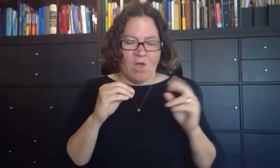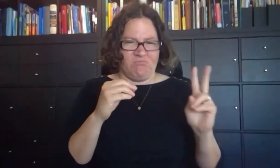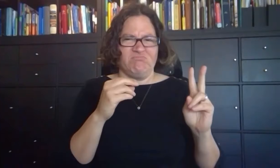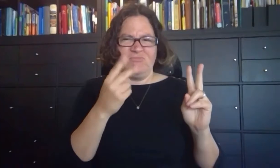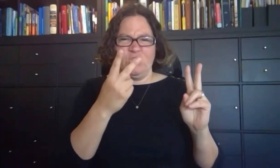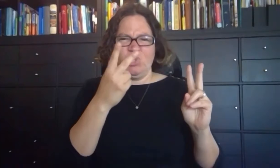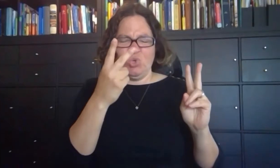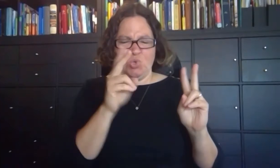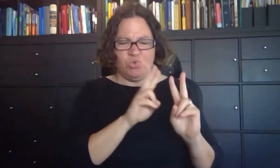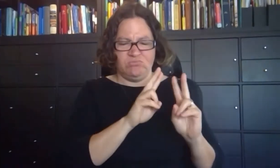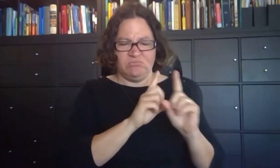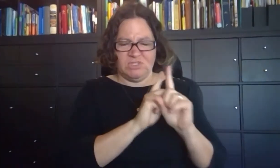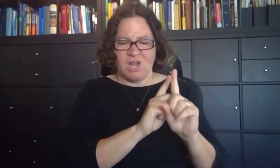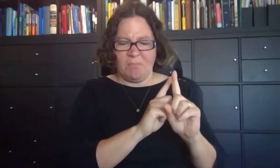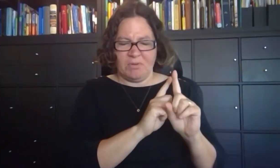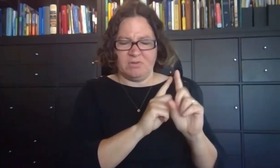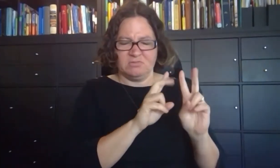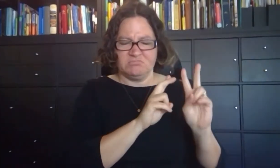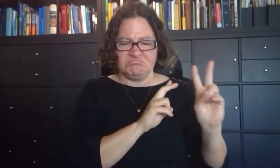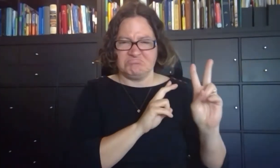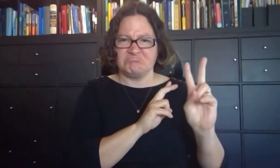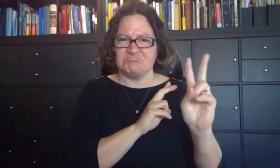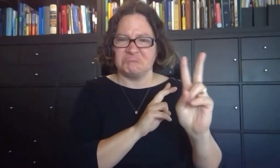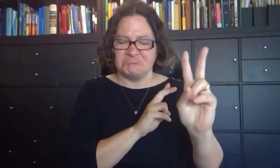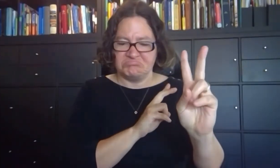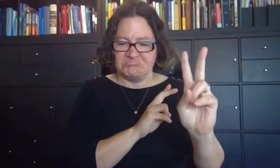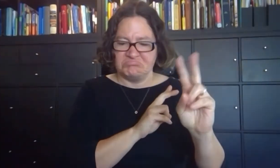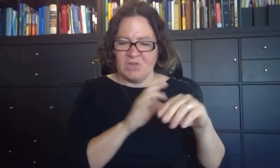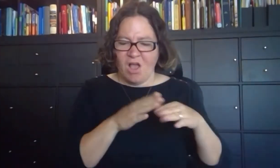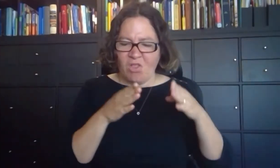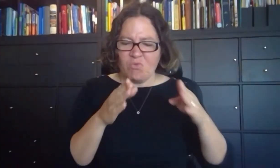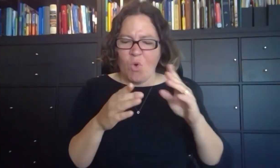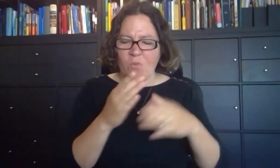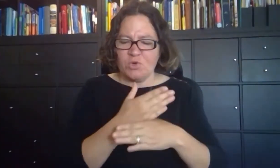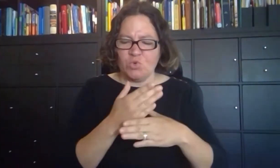being teachers, formerly outcast people revealing God's grace.